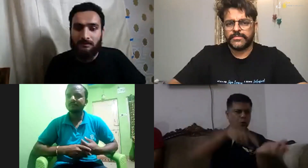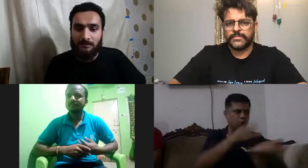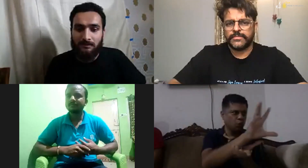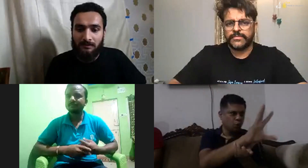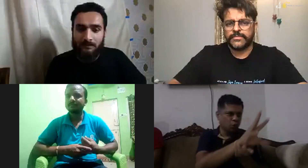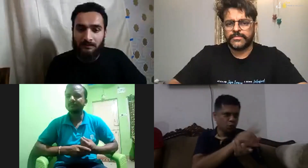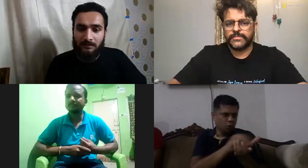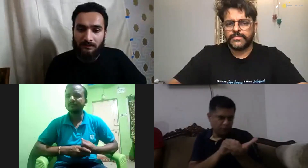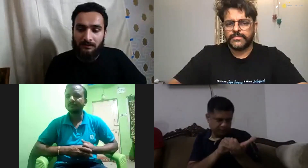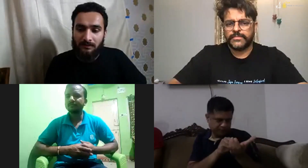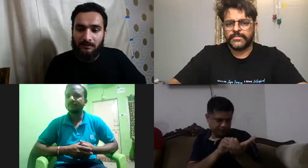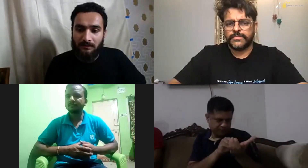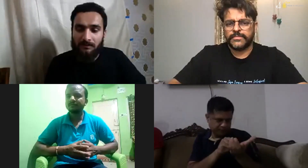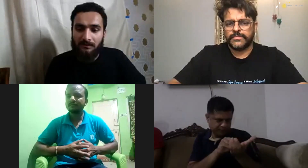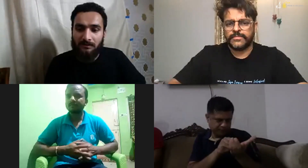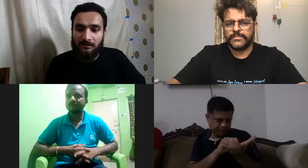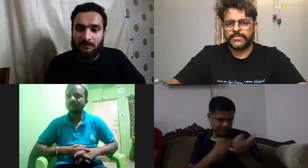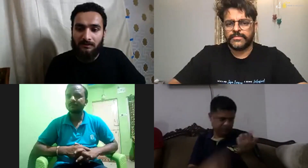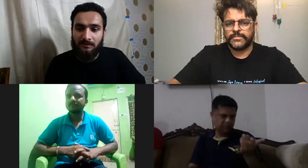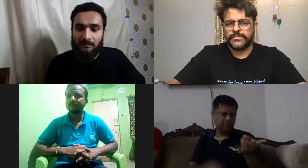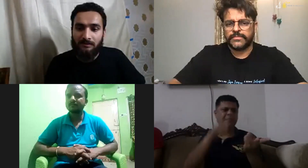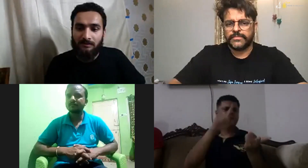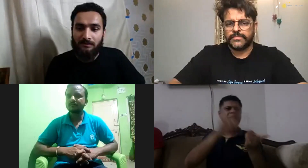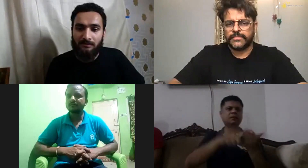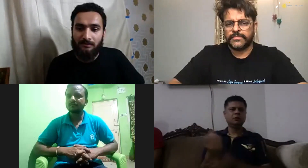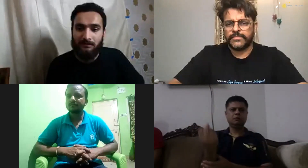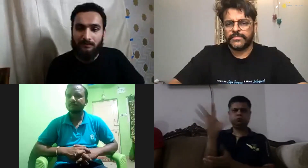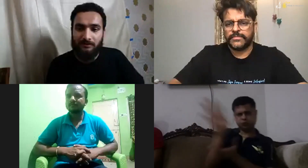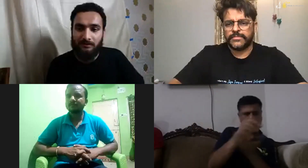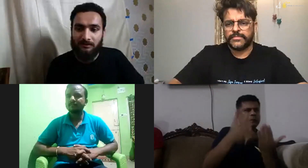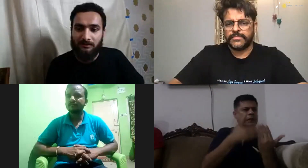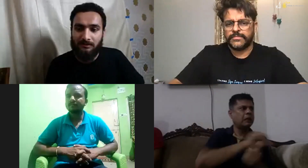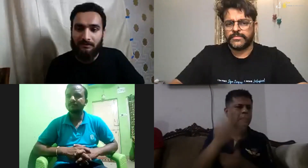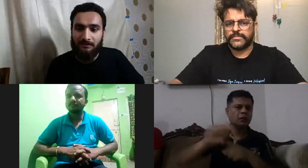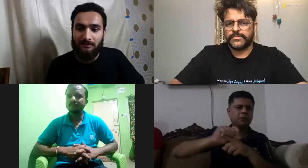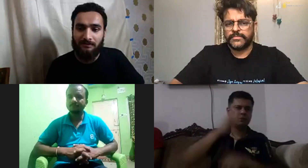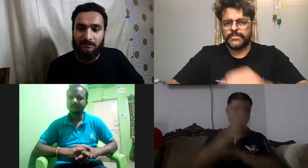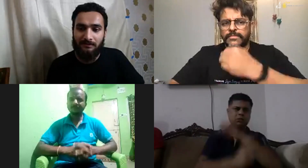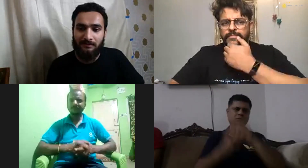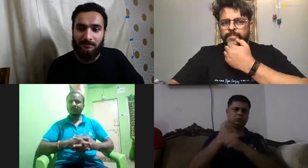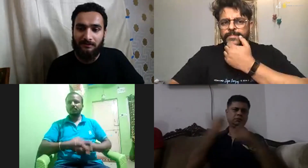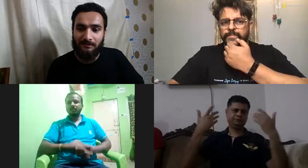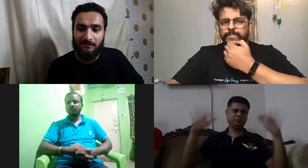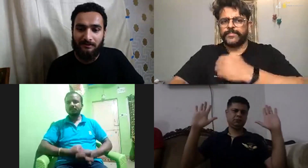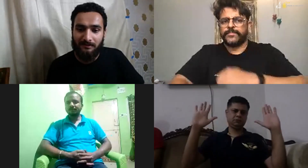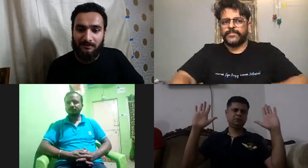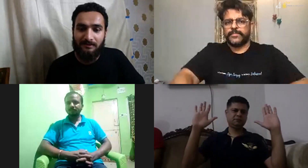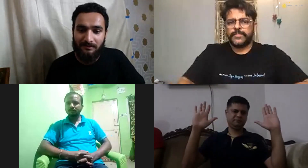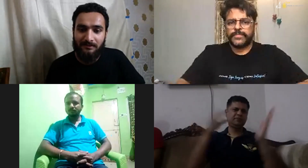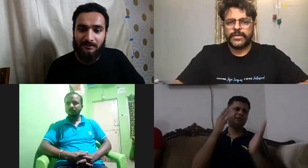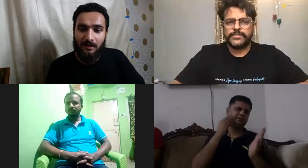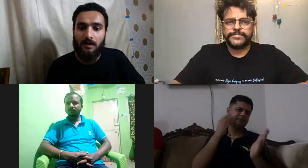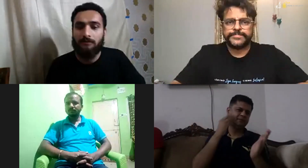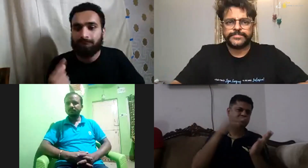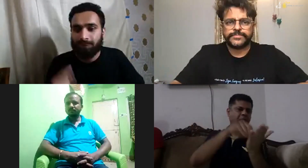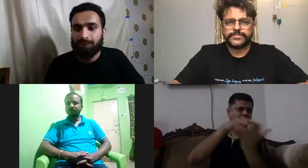and like if the water is dripping, it'll capture the sound of the water dripping. Then if different cooker sounds, anything, I